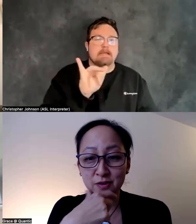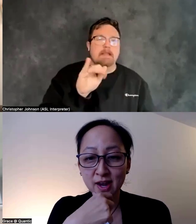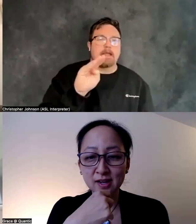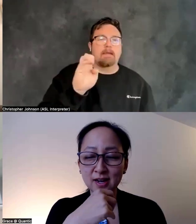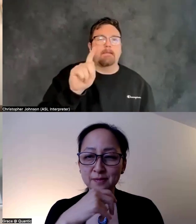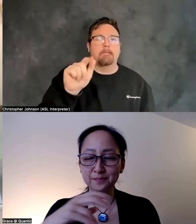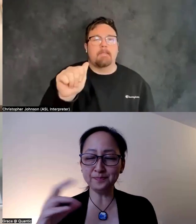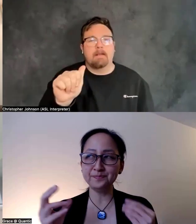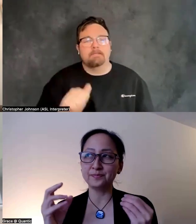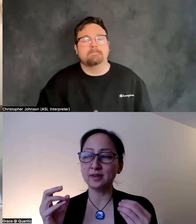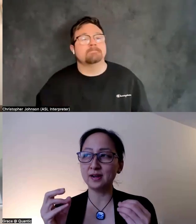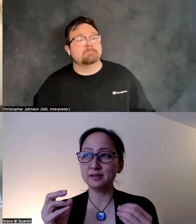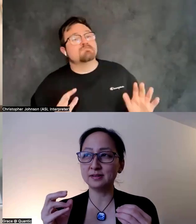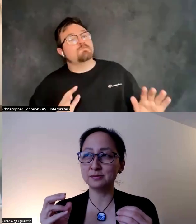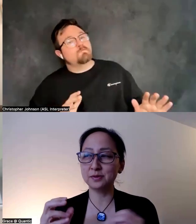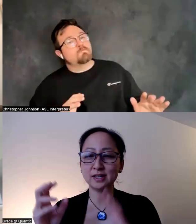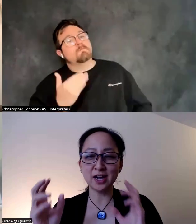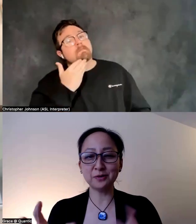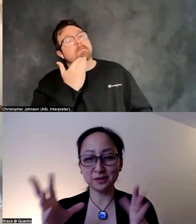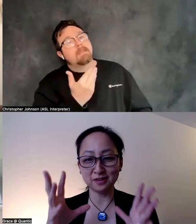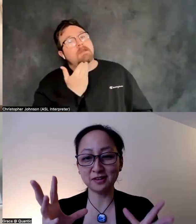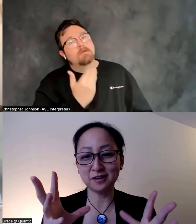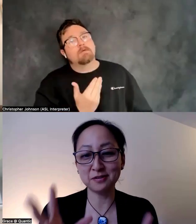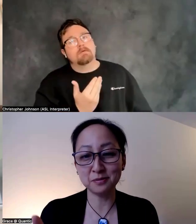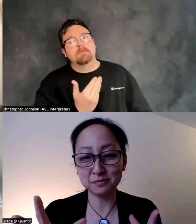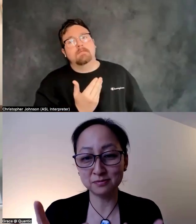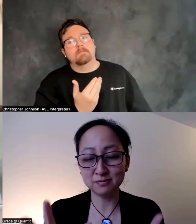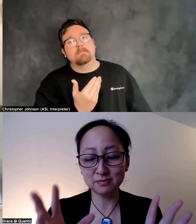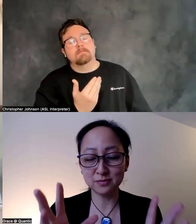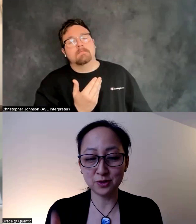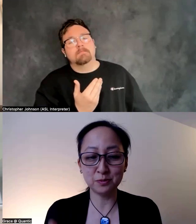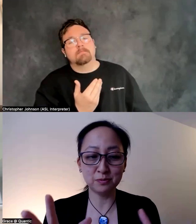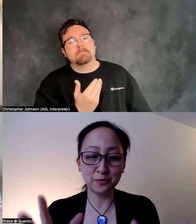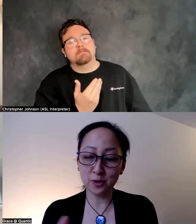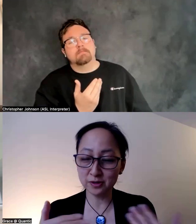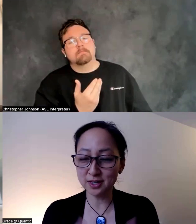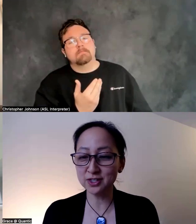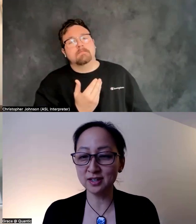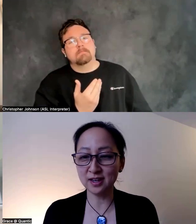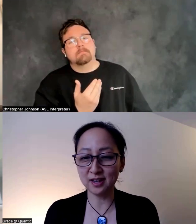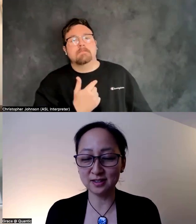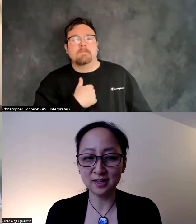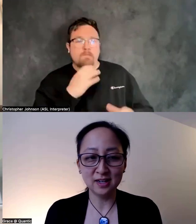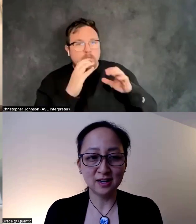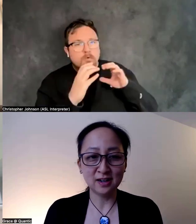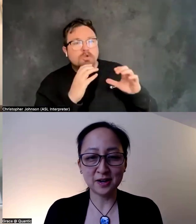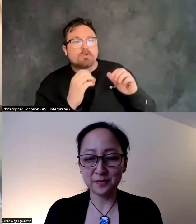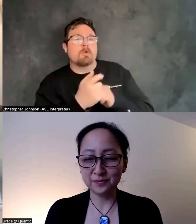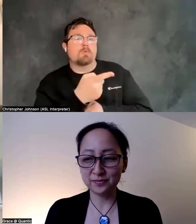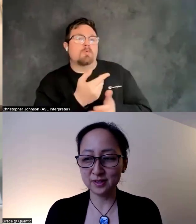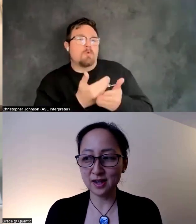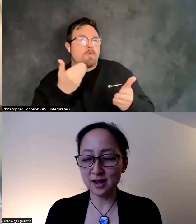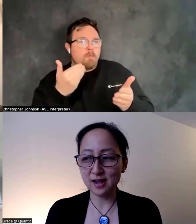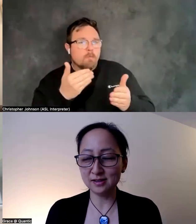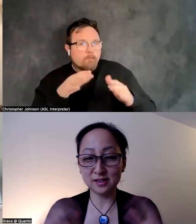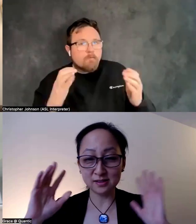Thank you for that. I when I chatted with you before the session, and